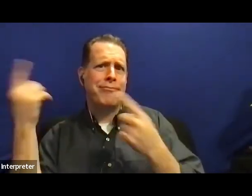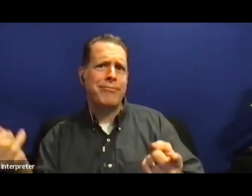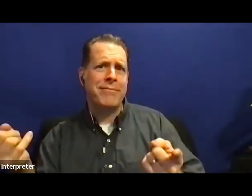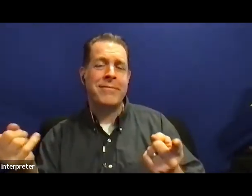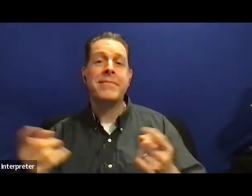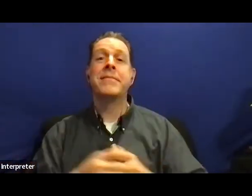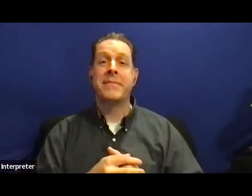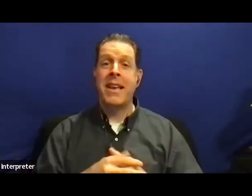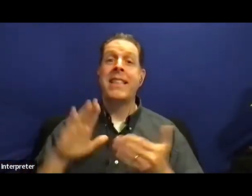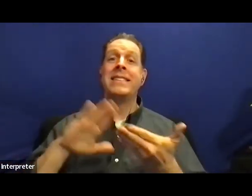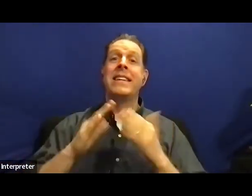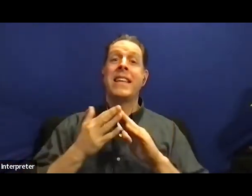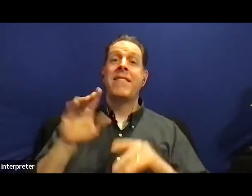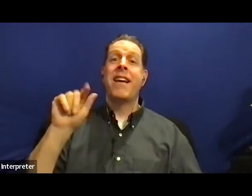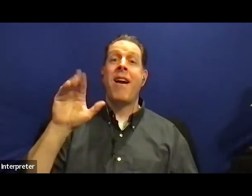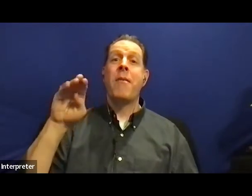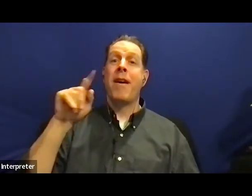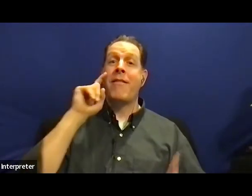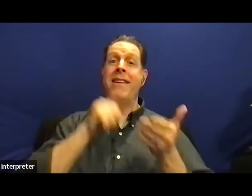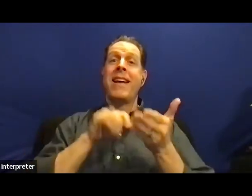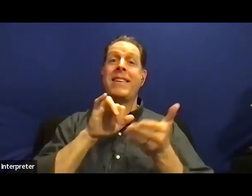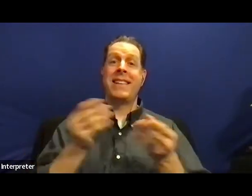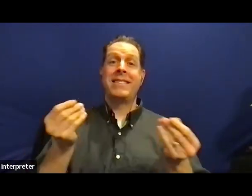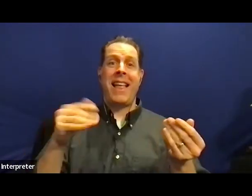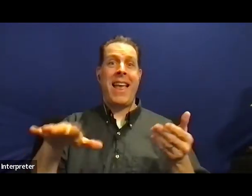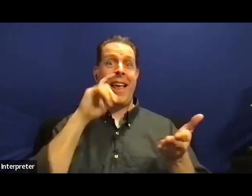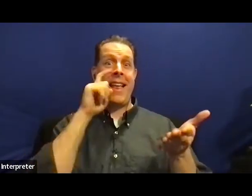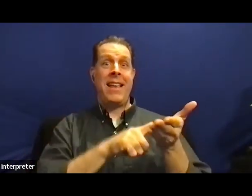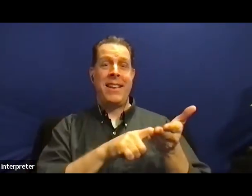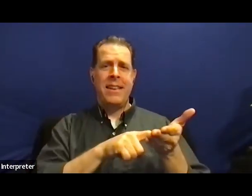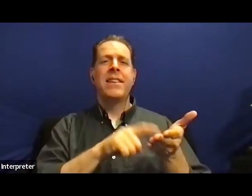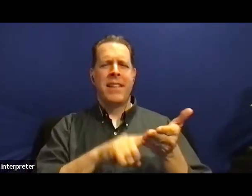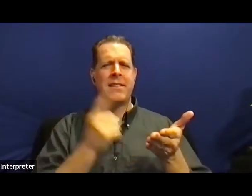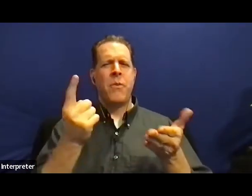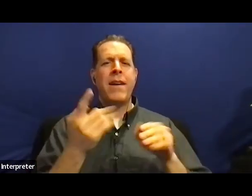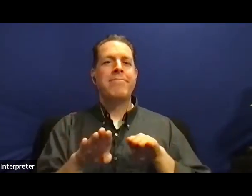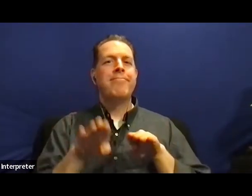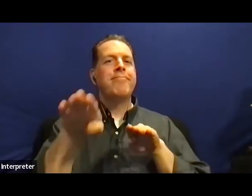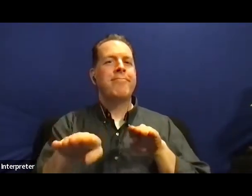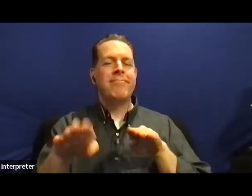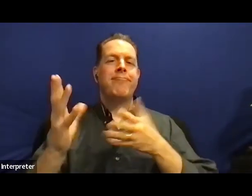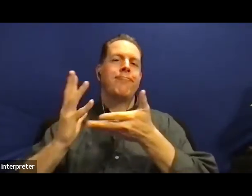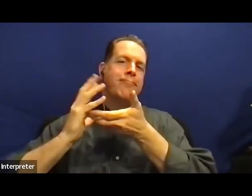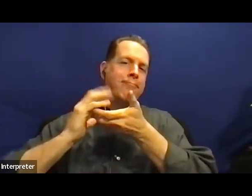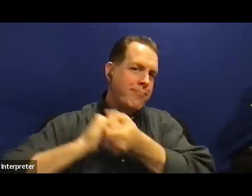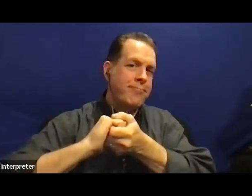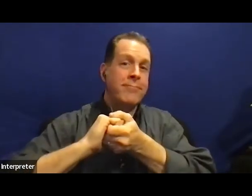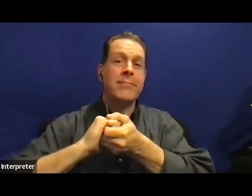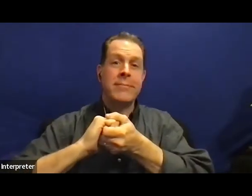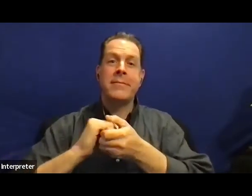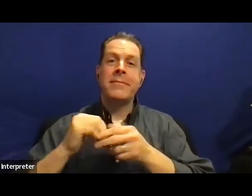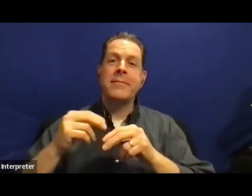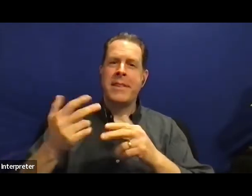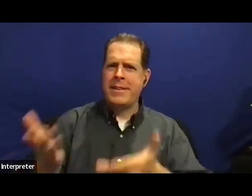The city of Tacoma recognizes that this land acknowledgement is just one small step towards true allyship, and we commit to uplifting the